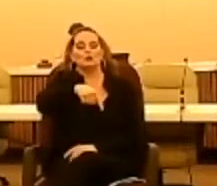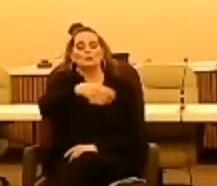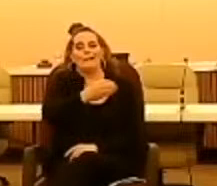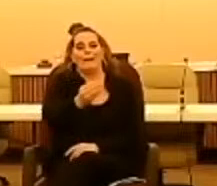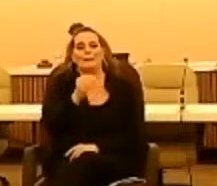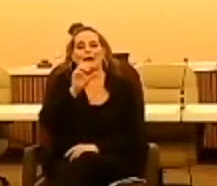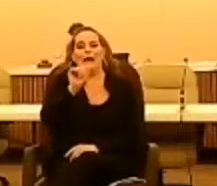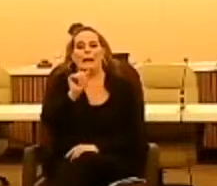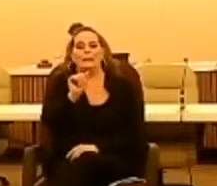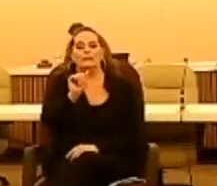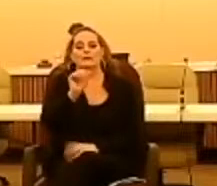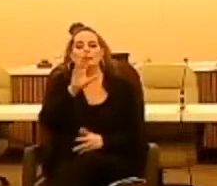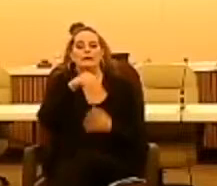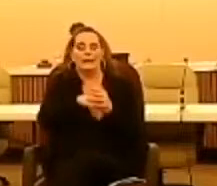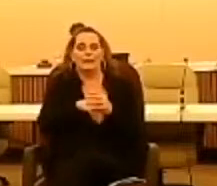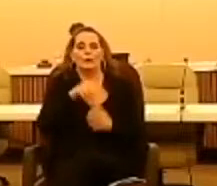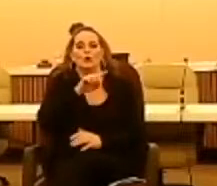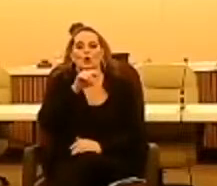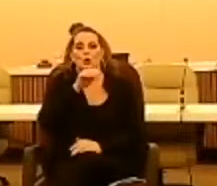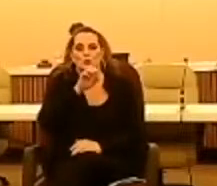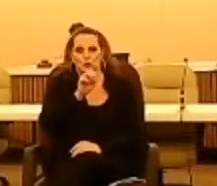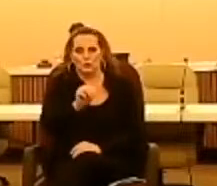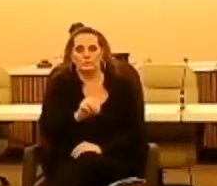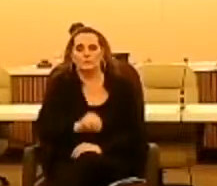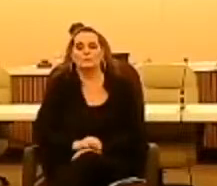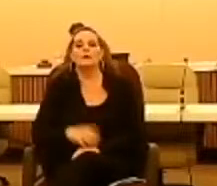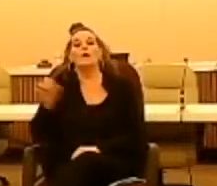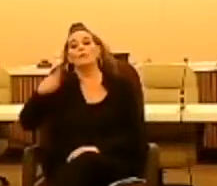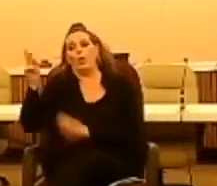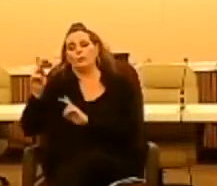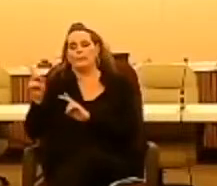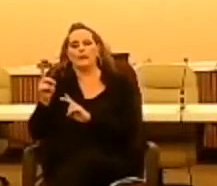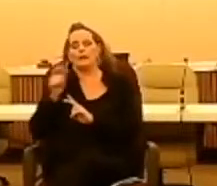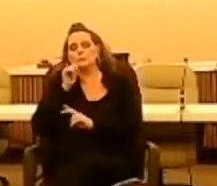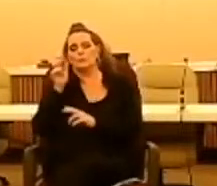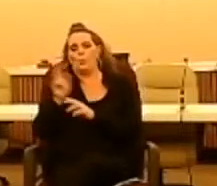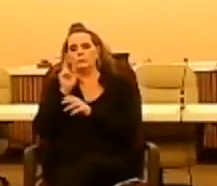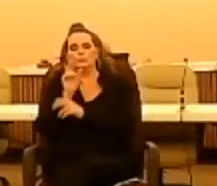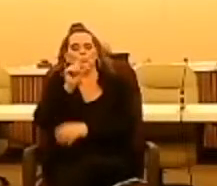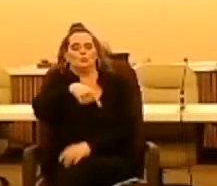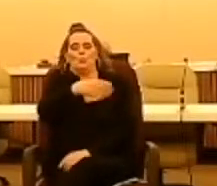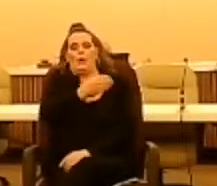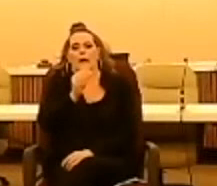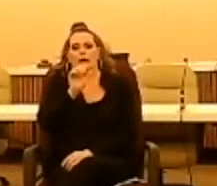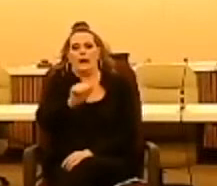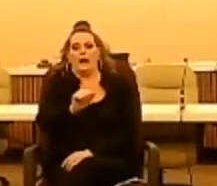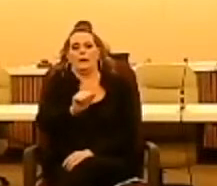Zoom. For everyone else, please reserve the Q&A feature for the deaf and hard of hearing.